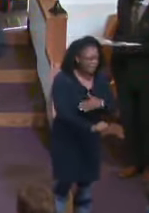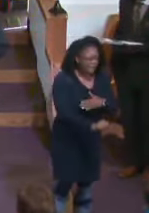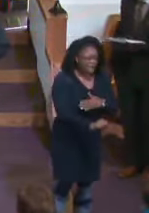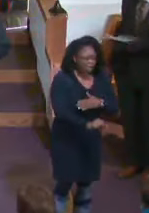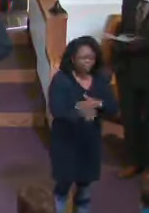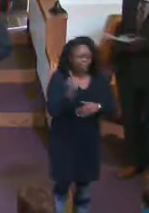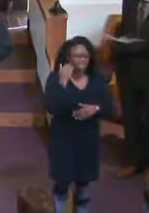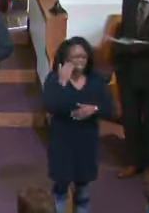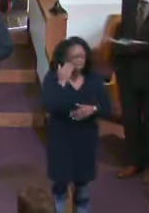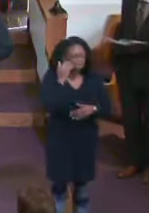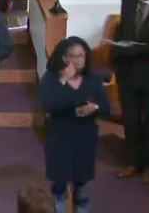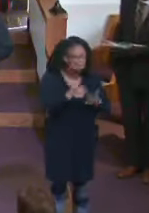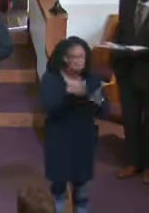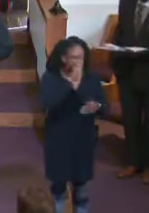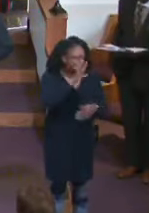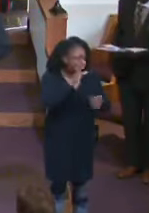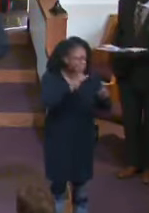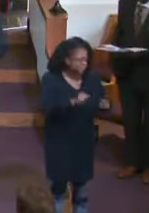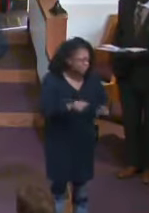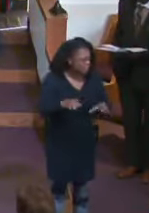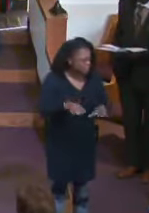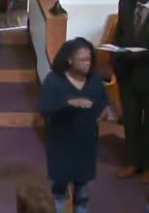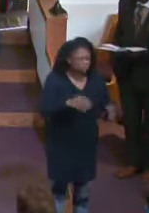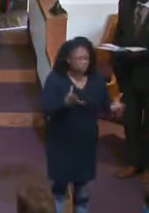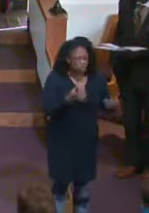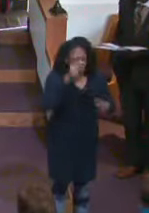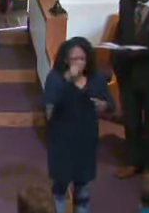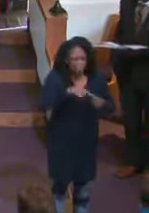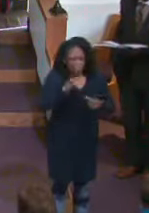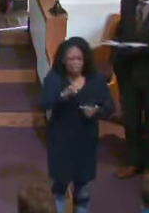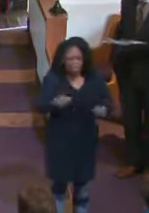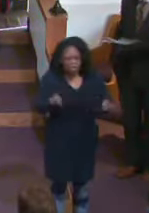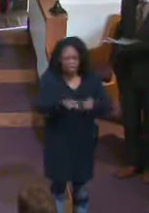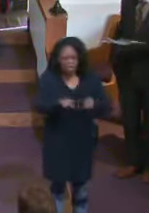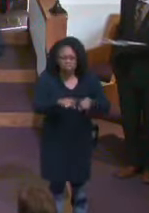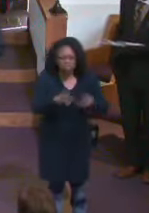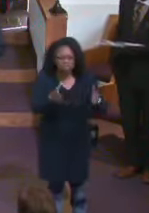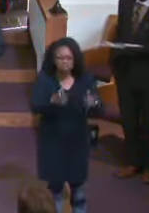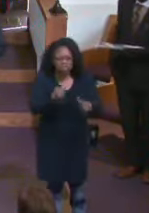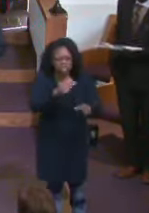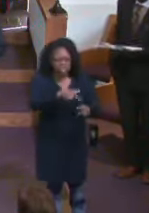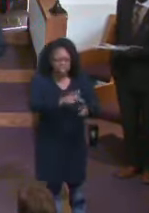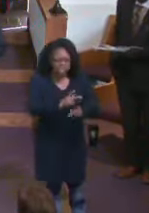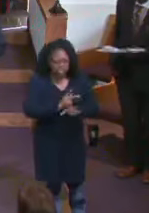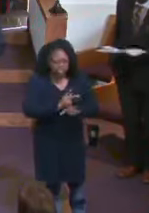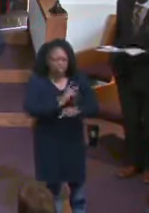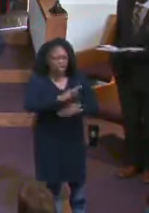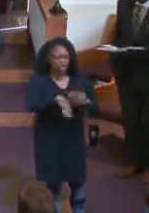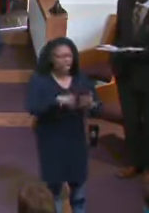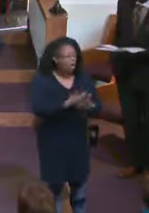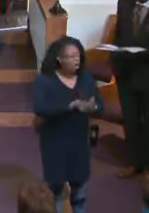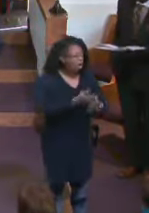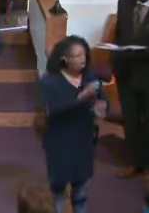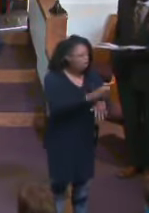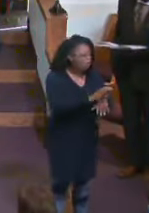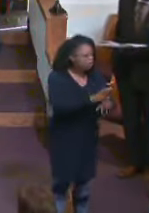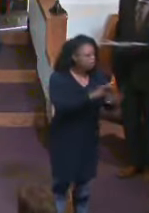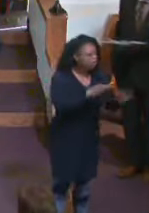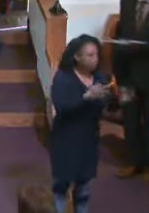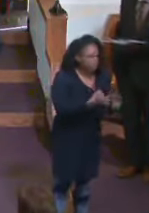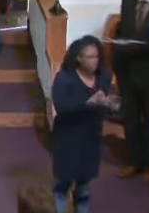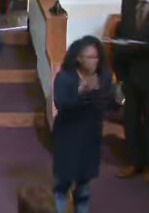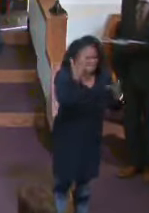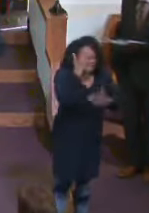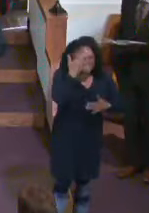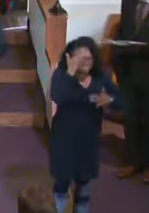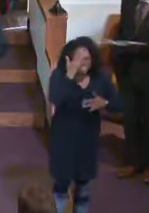want to be mindful of that. And again, we want keep all of our various church family that is sick